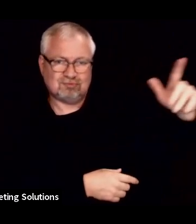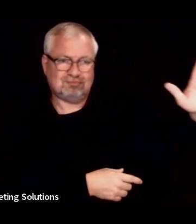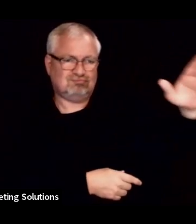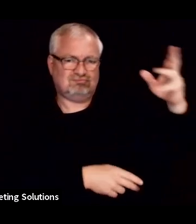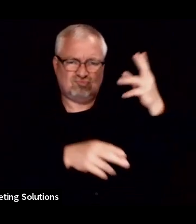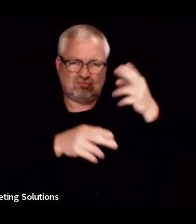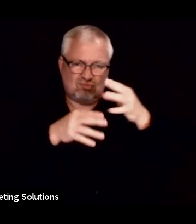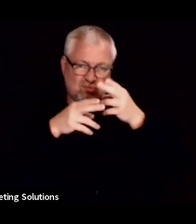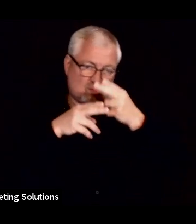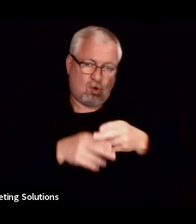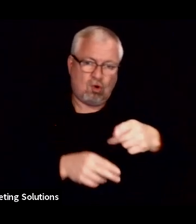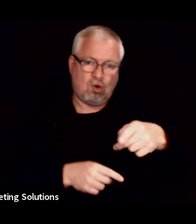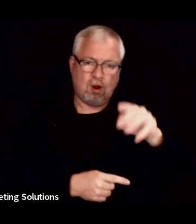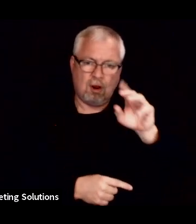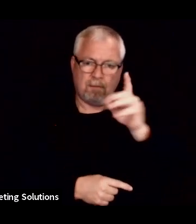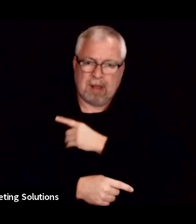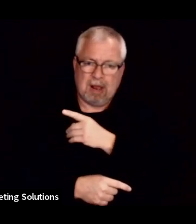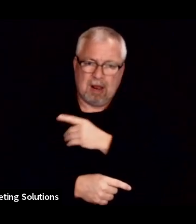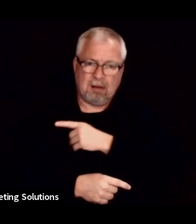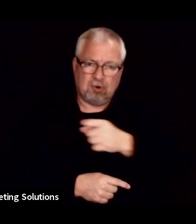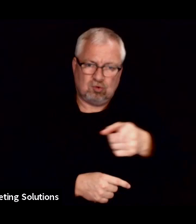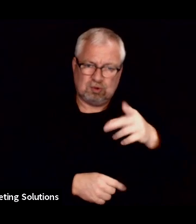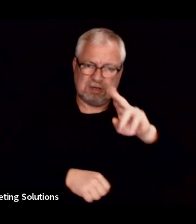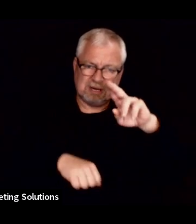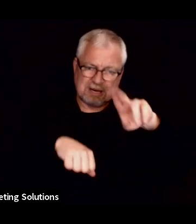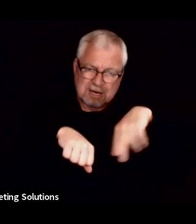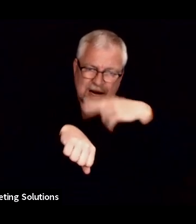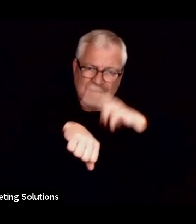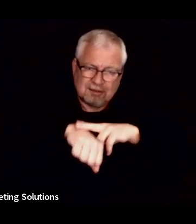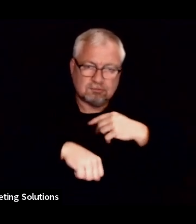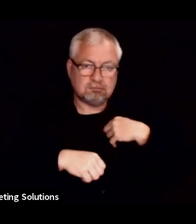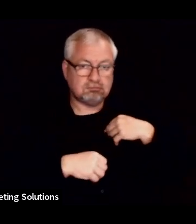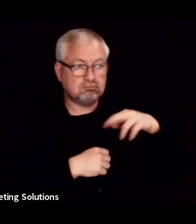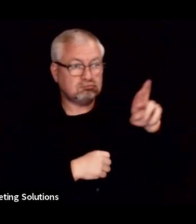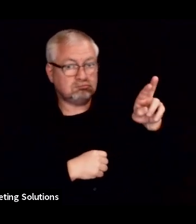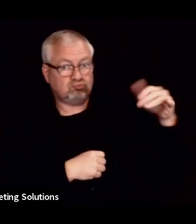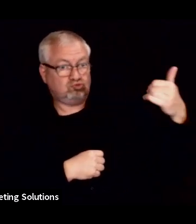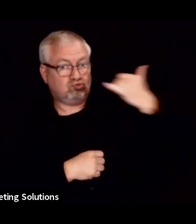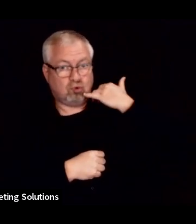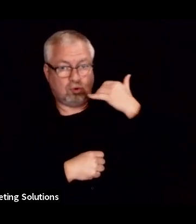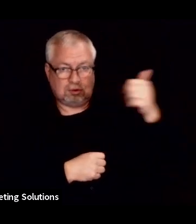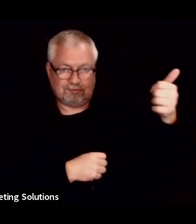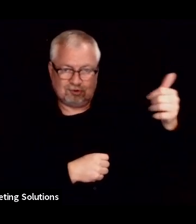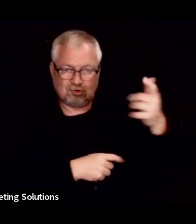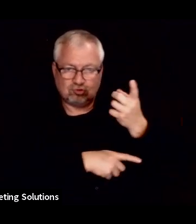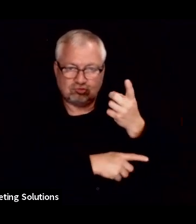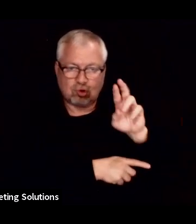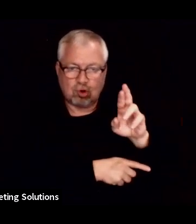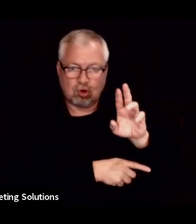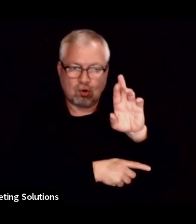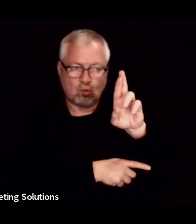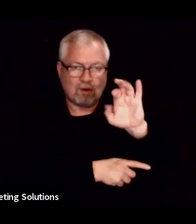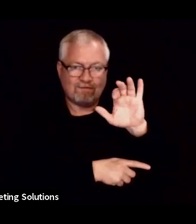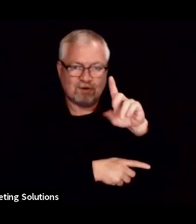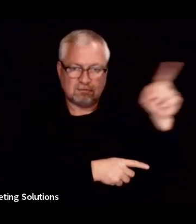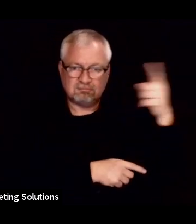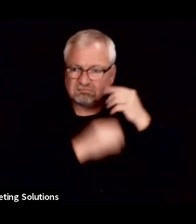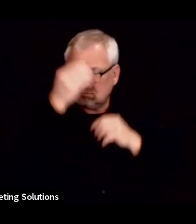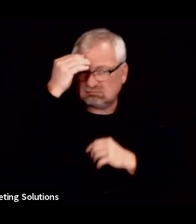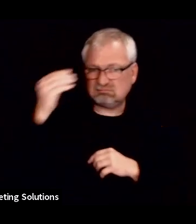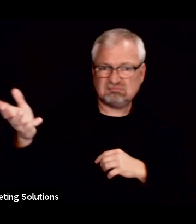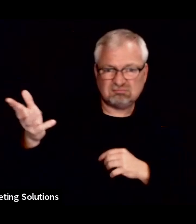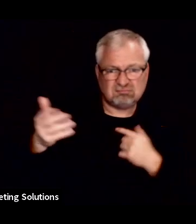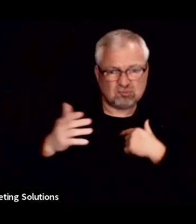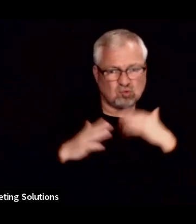I received a phone call from Dr. Redfield in which they expressed their concern about the